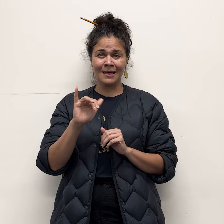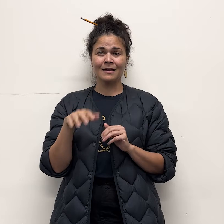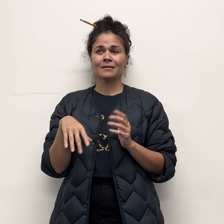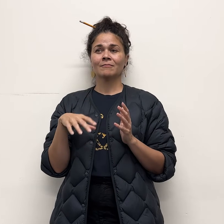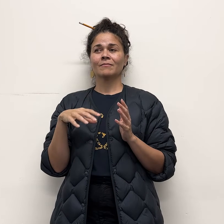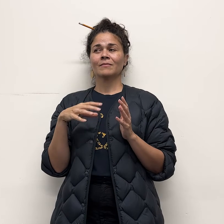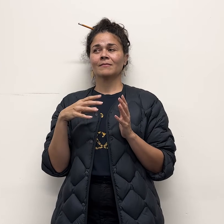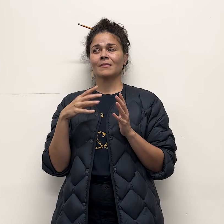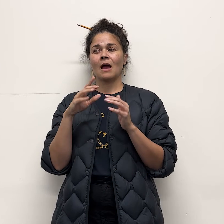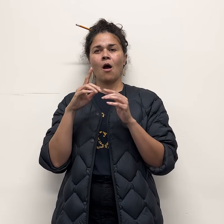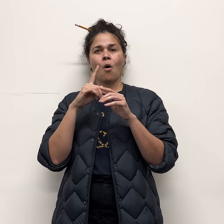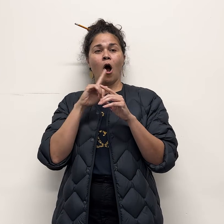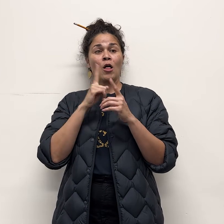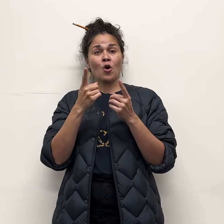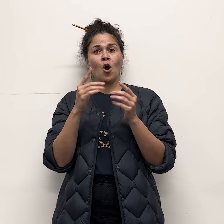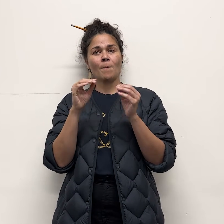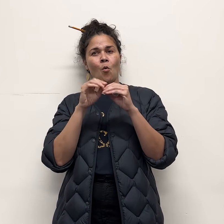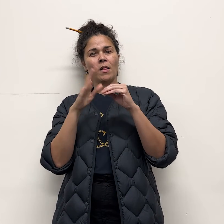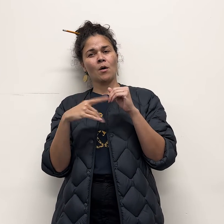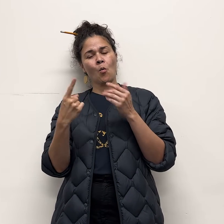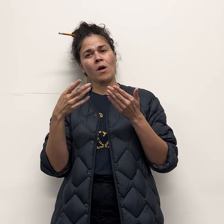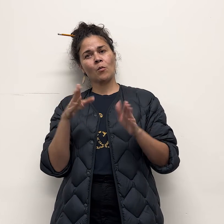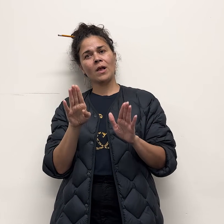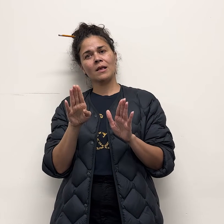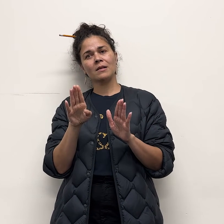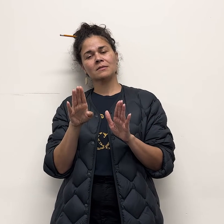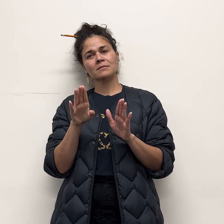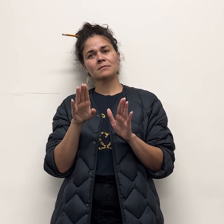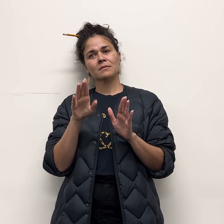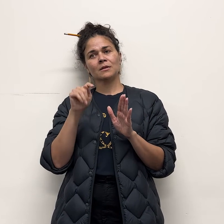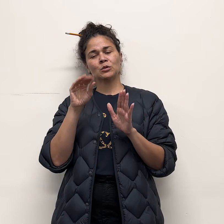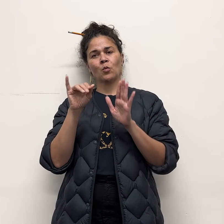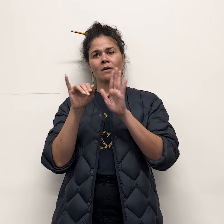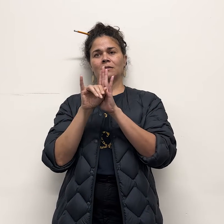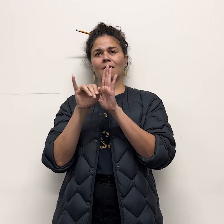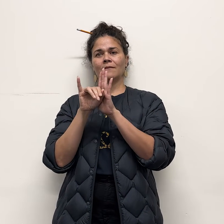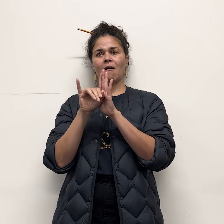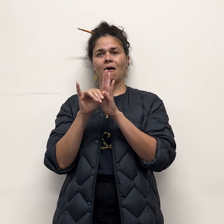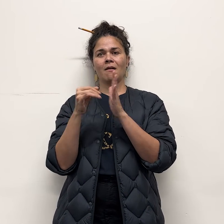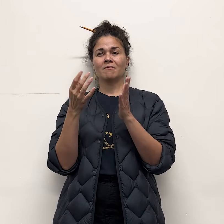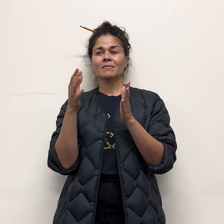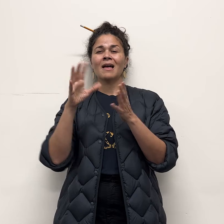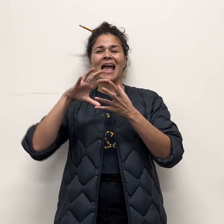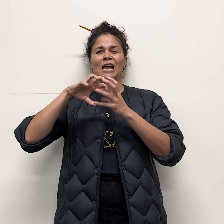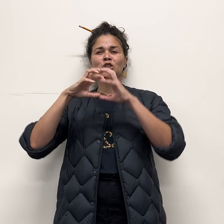like, and that there's more than one way to identify yourself. That